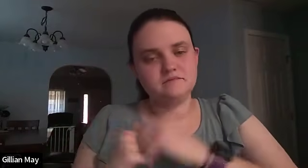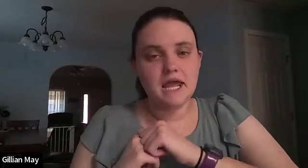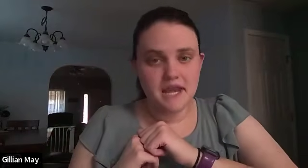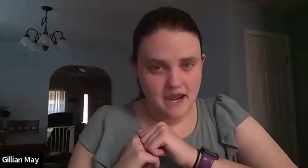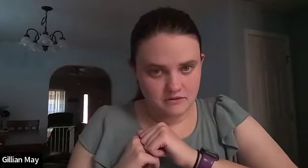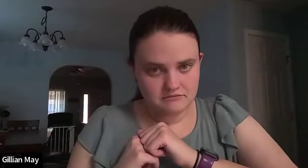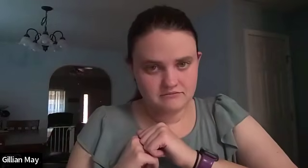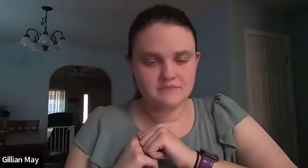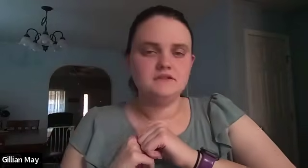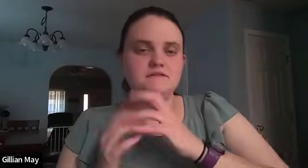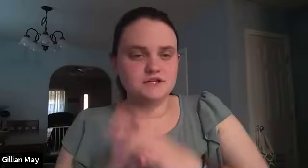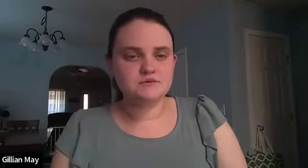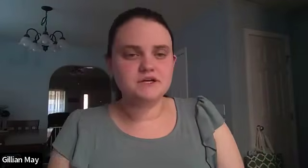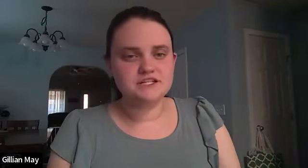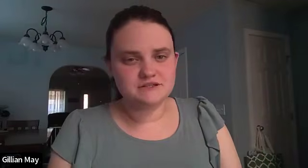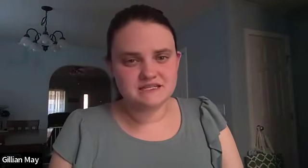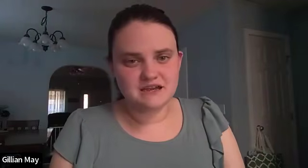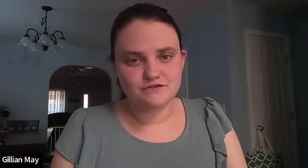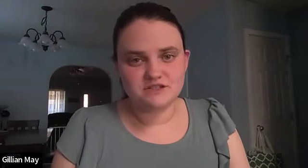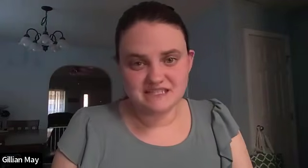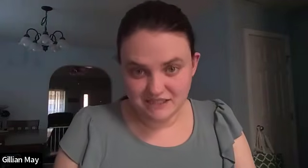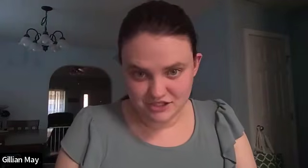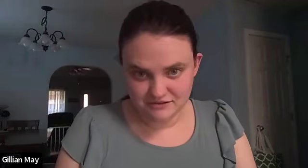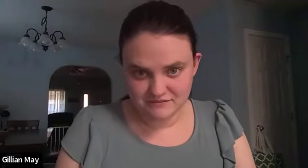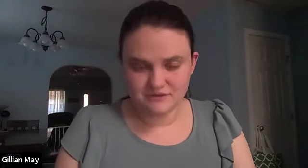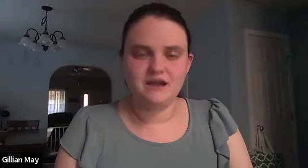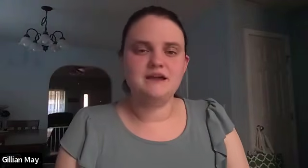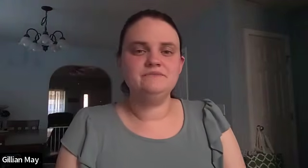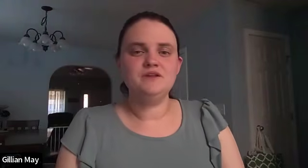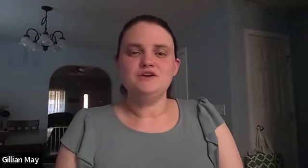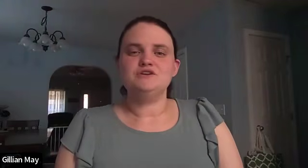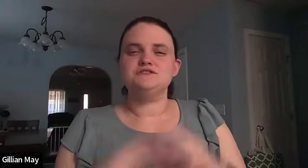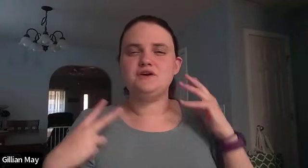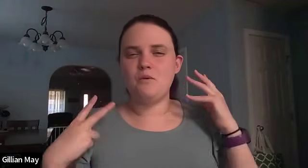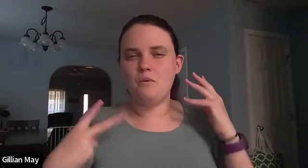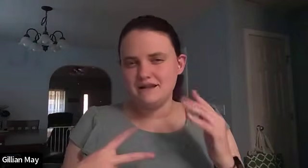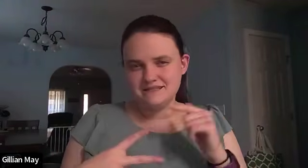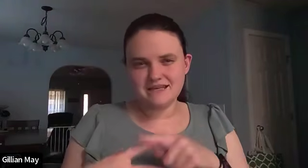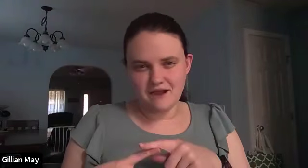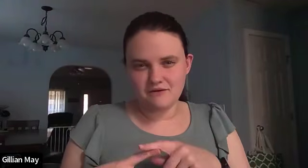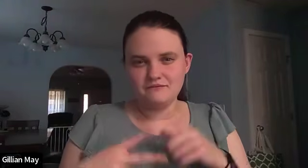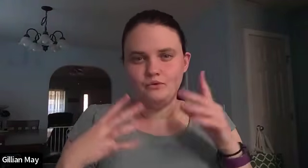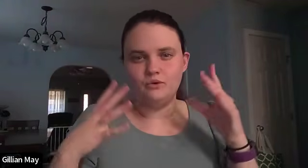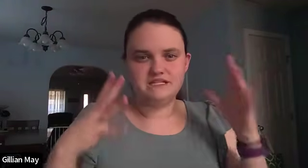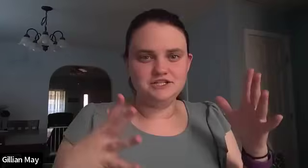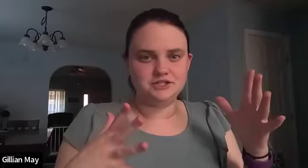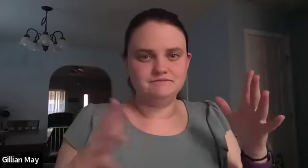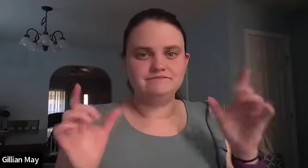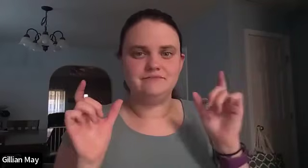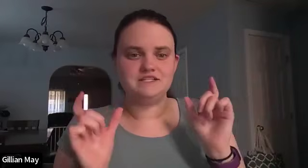a noun. The first one we're gonna do is the sign for teacher. Okay. So what is the noun for teacher? It's